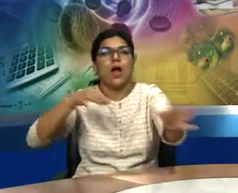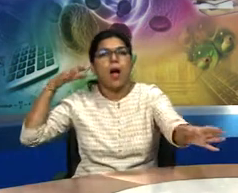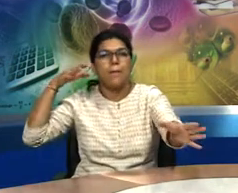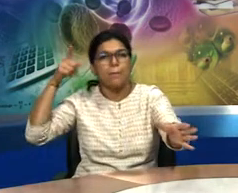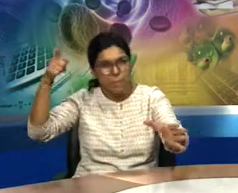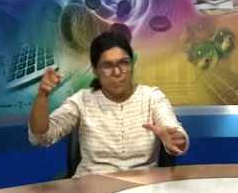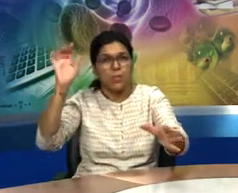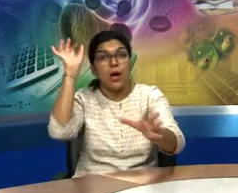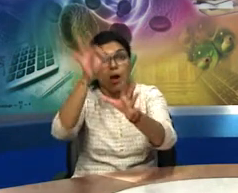Ramji's Mandir.